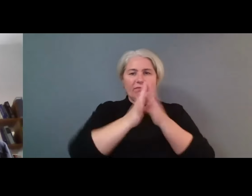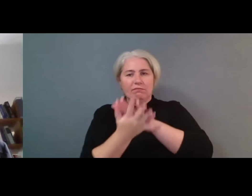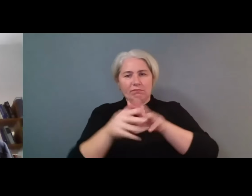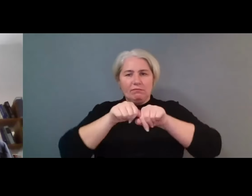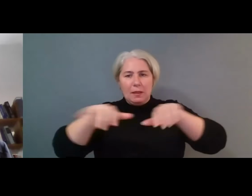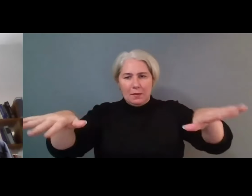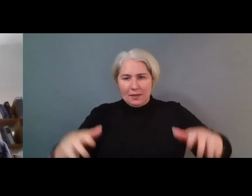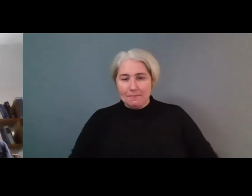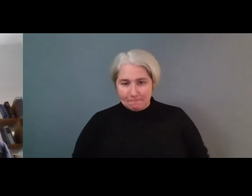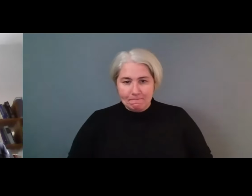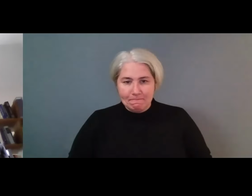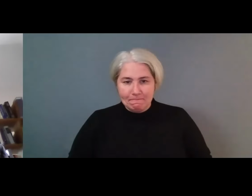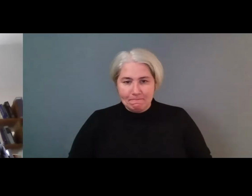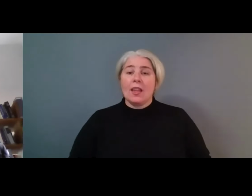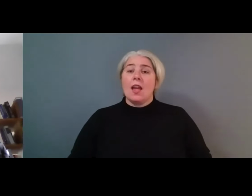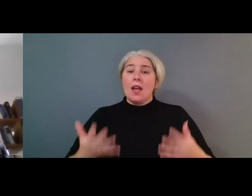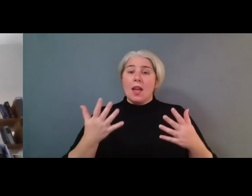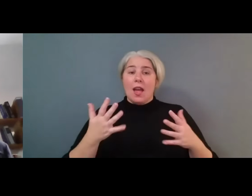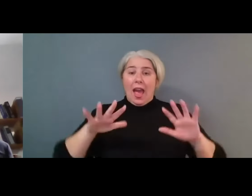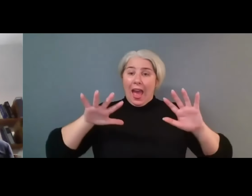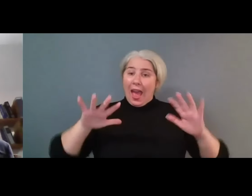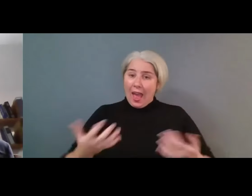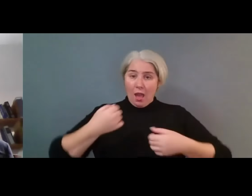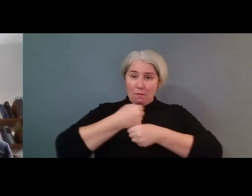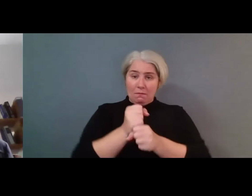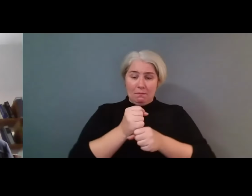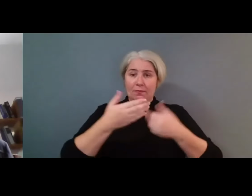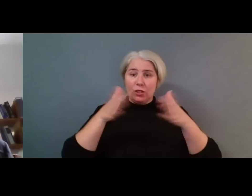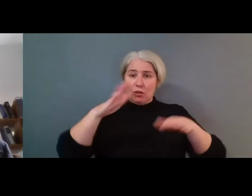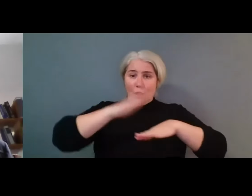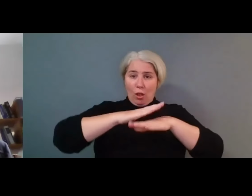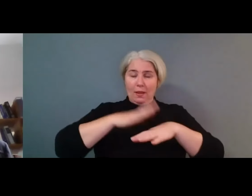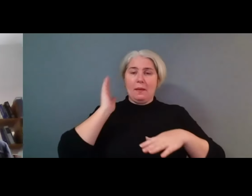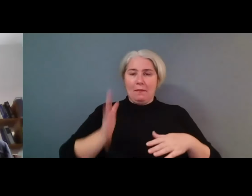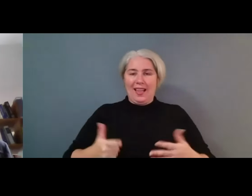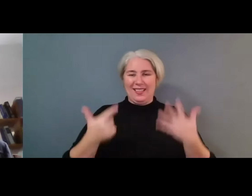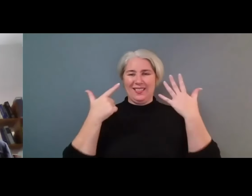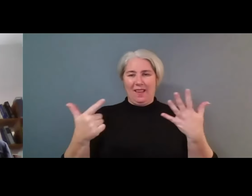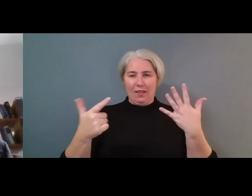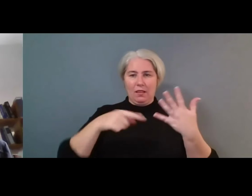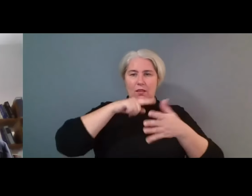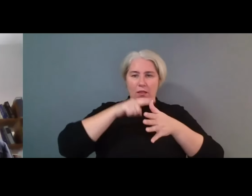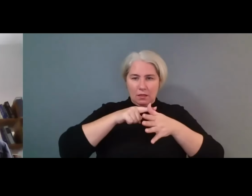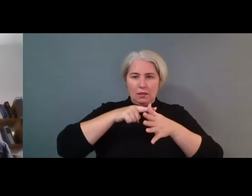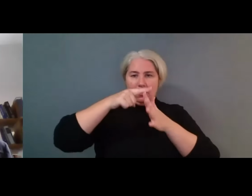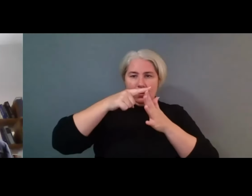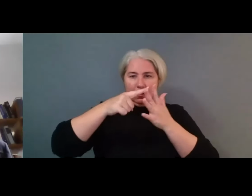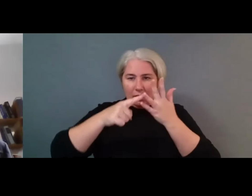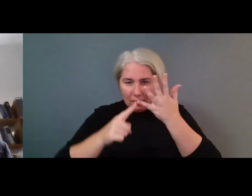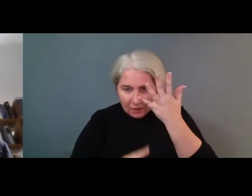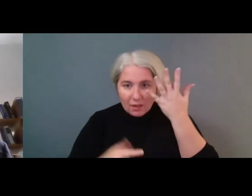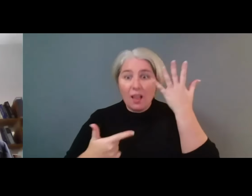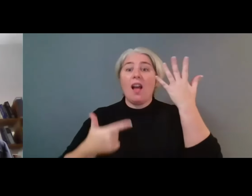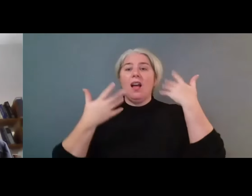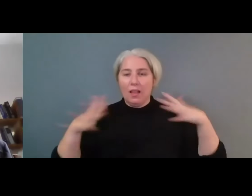several steps in making a general comment. Usually there is a decision of the committee to have a general